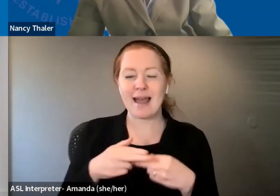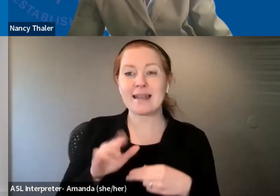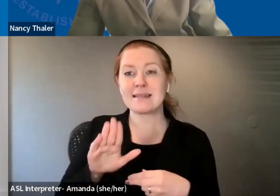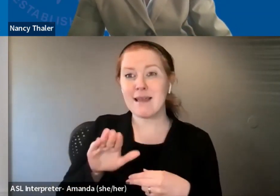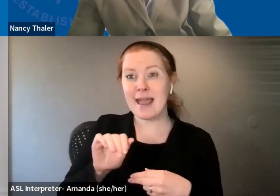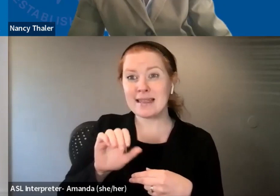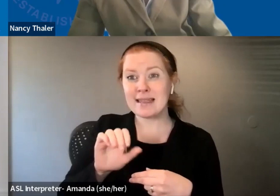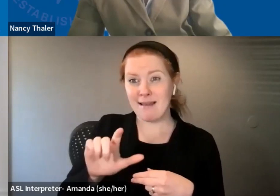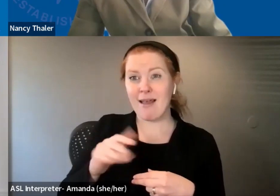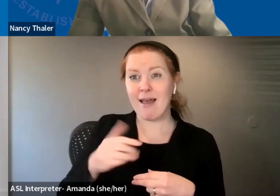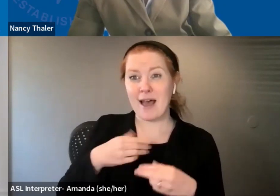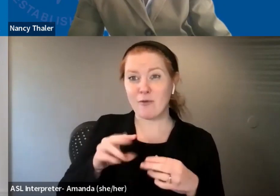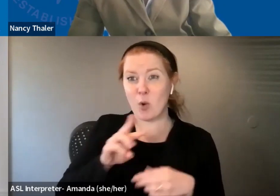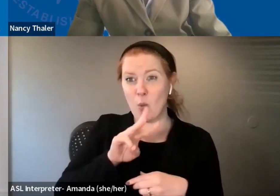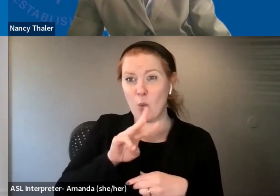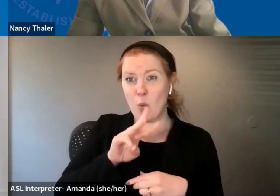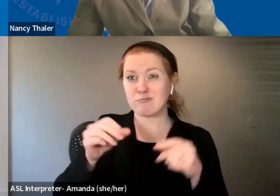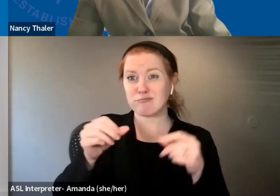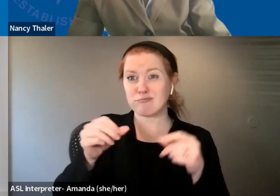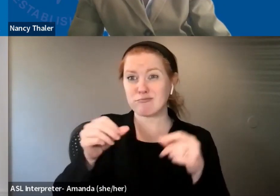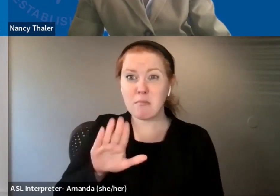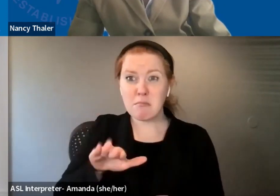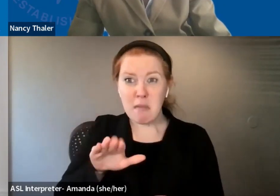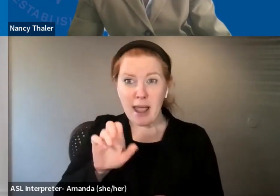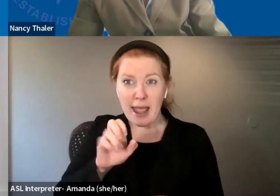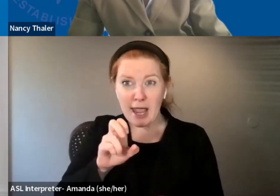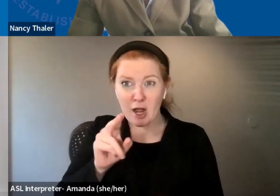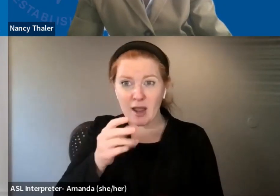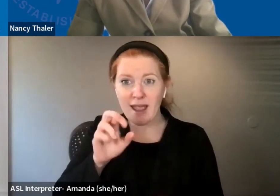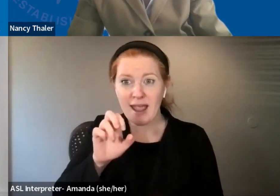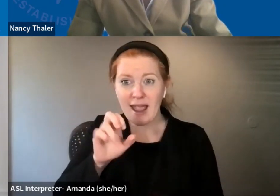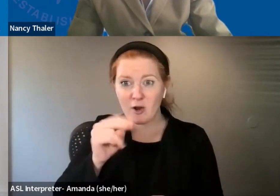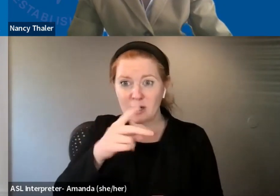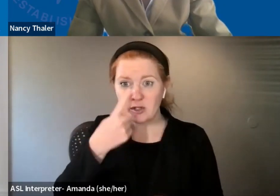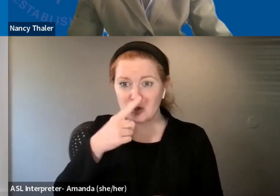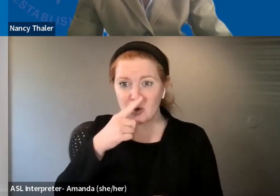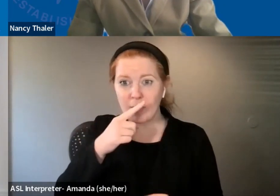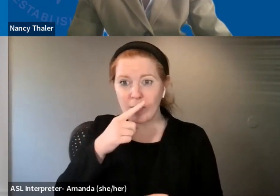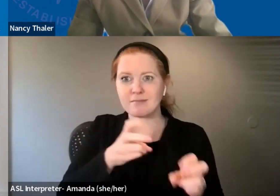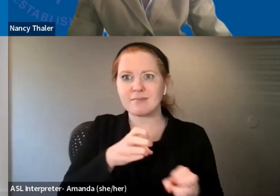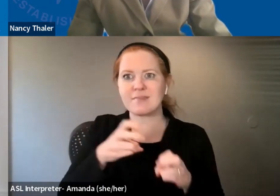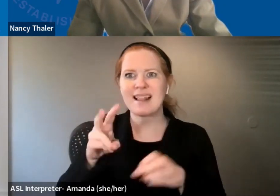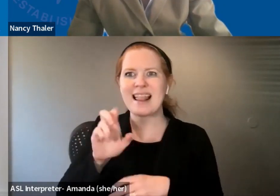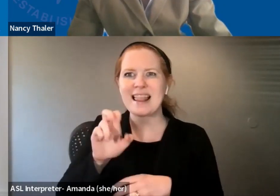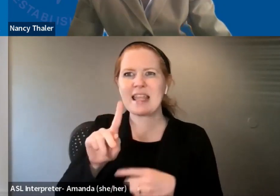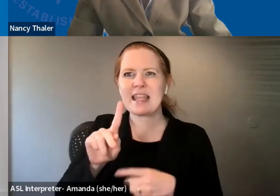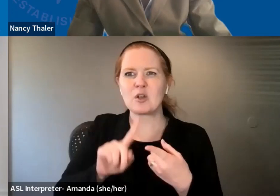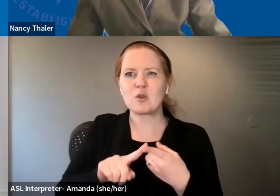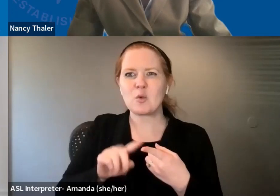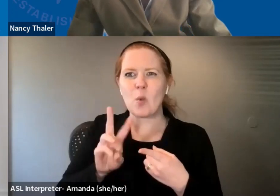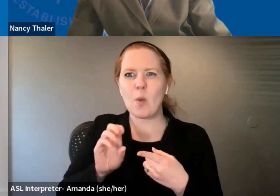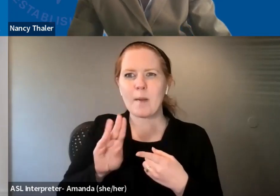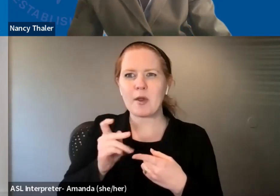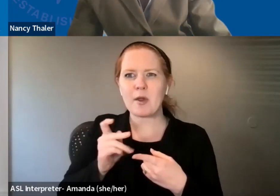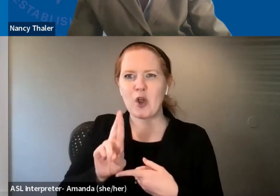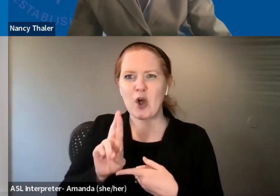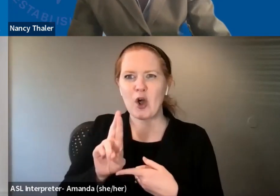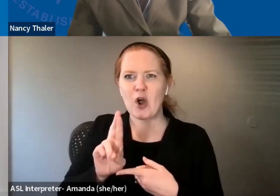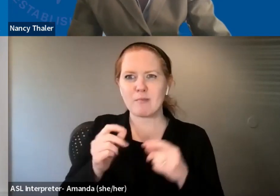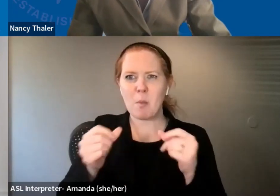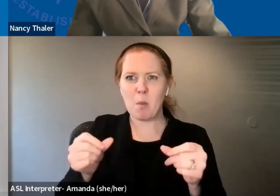website where it posts those. Erin, I'm wondering if you could put in the Q&A the link to the website where the webinars are